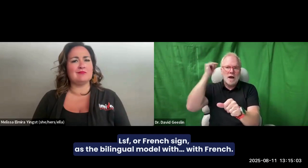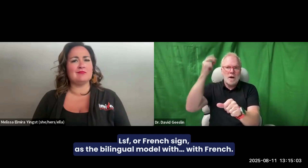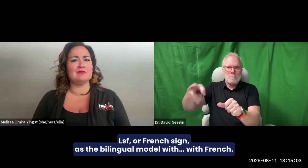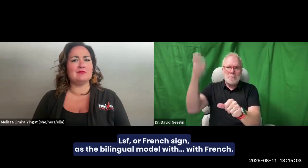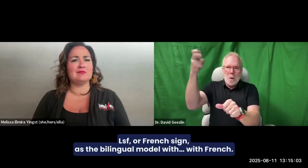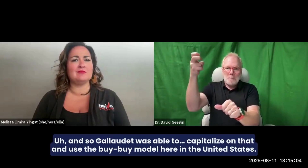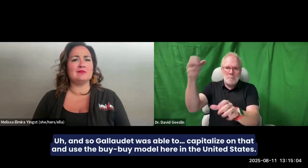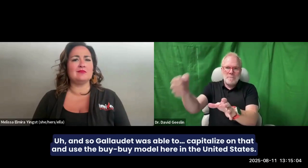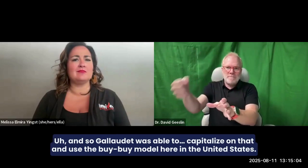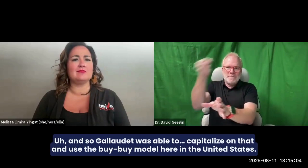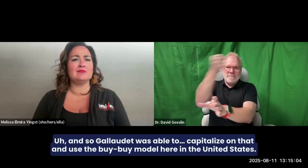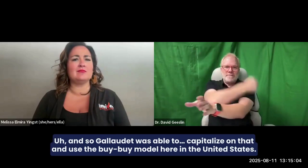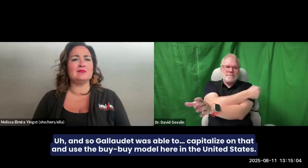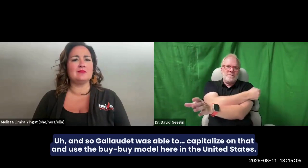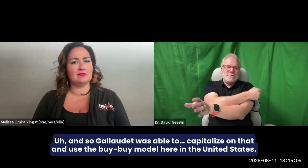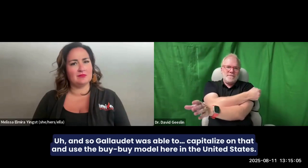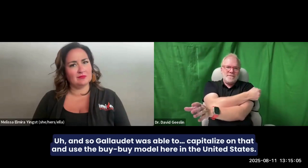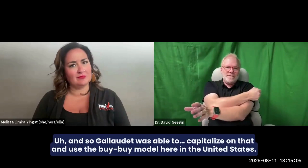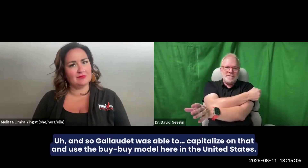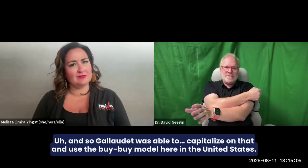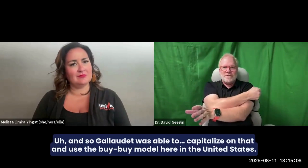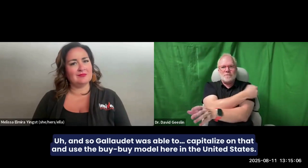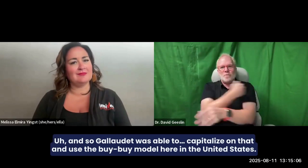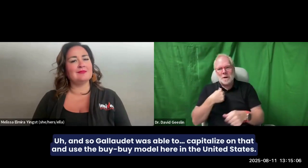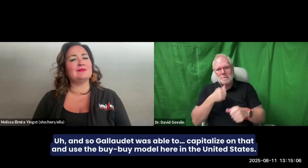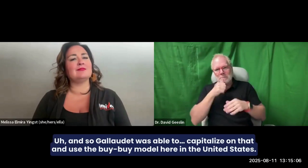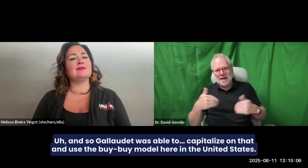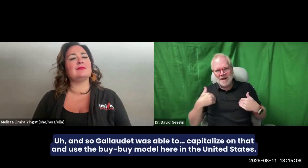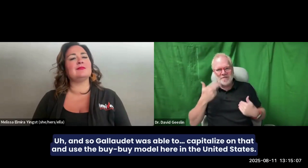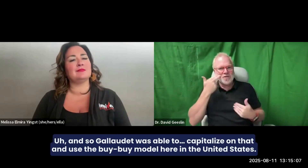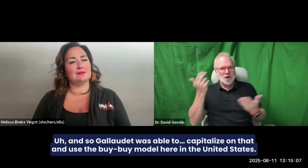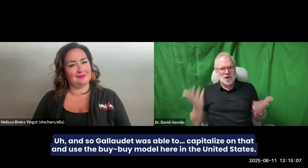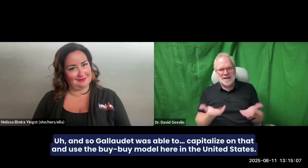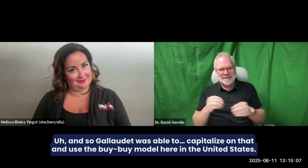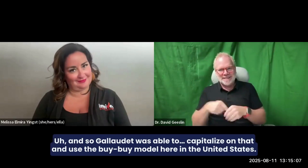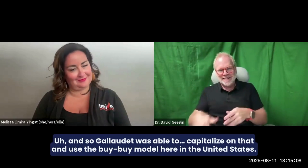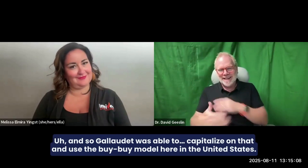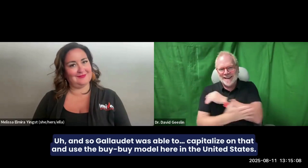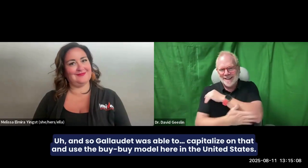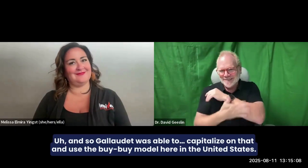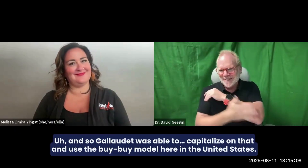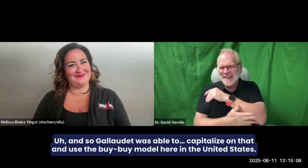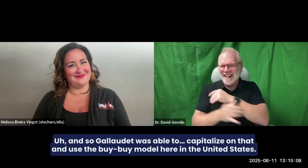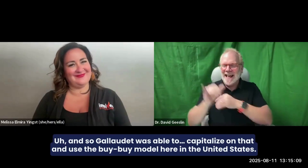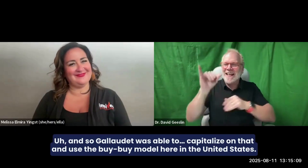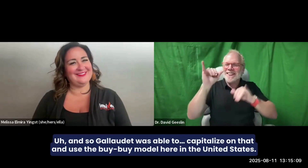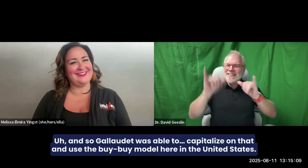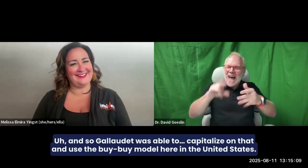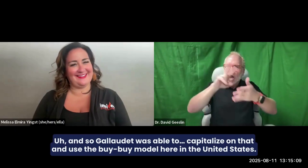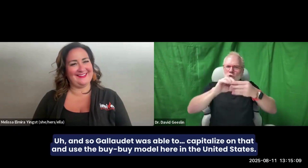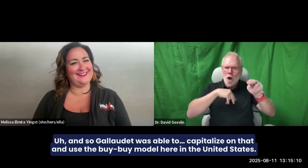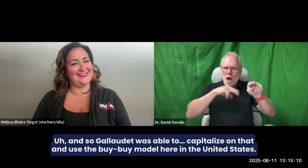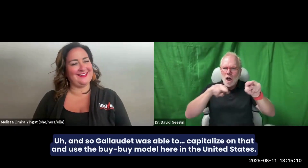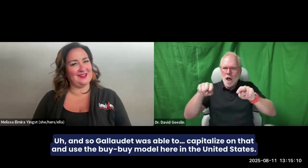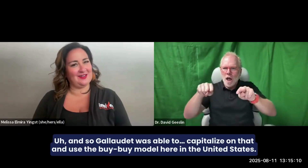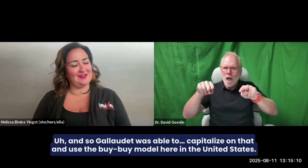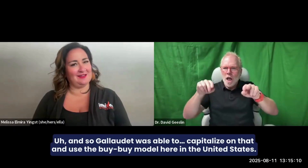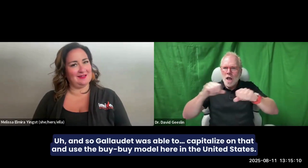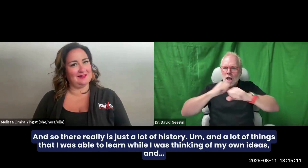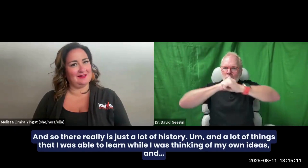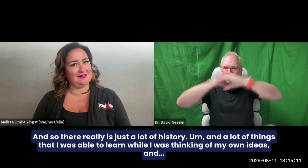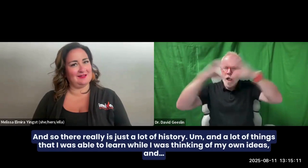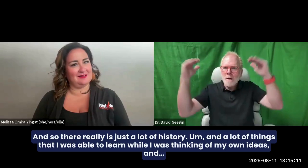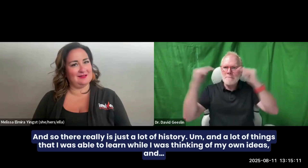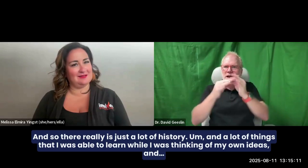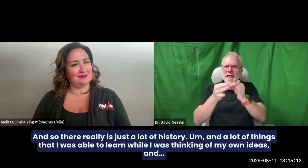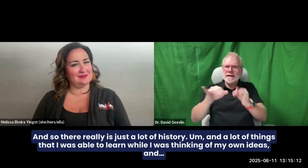model with French. And so Gallaudet was able to capitalize on that and use the bye-bye model here in the United